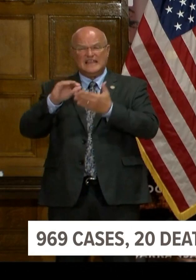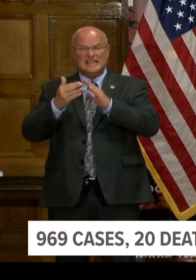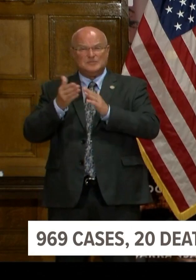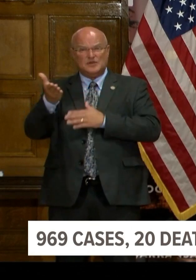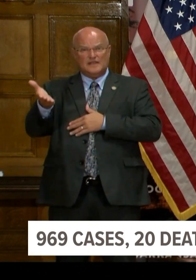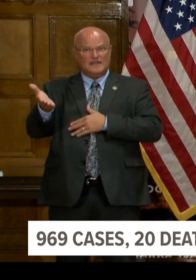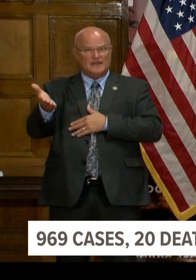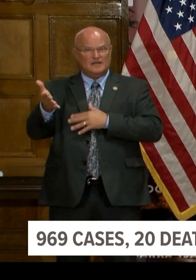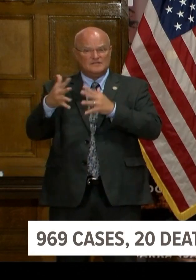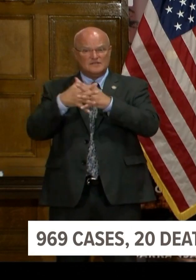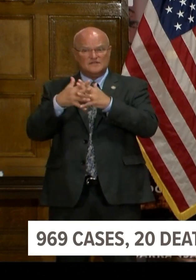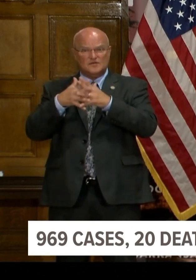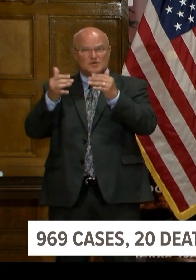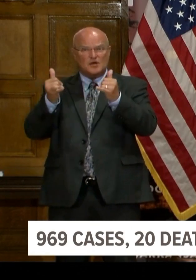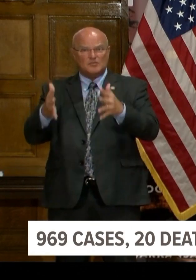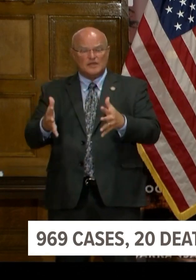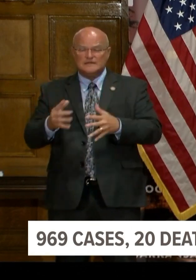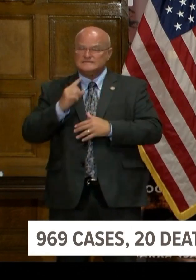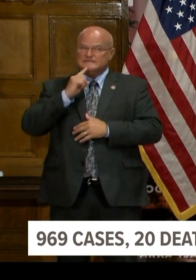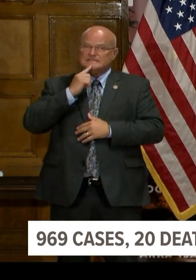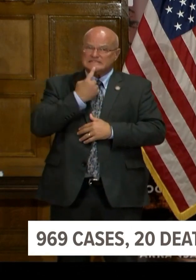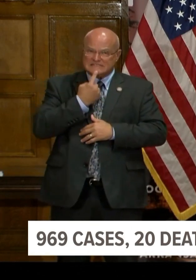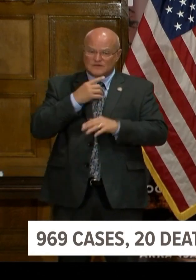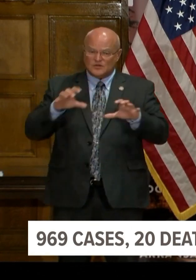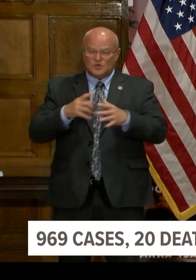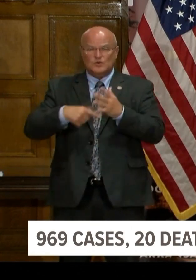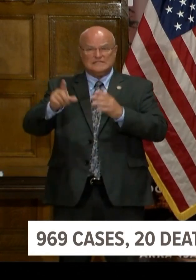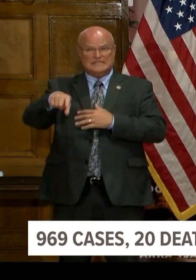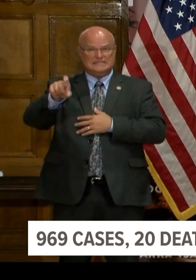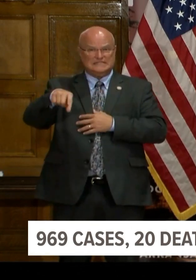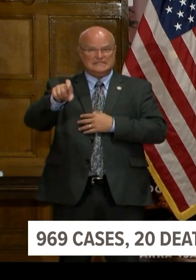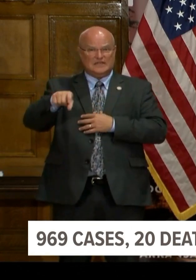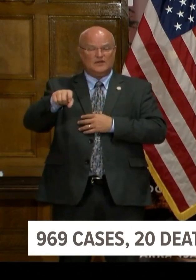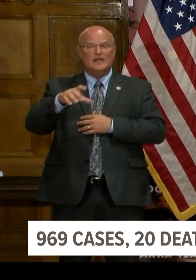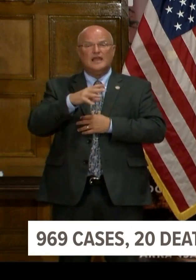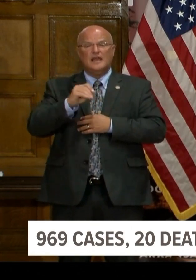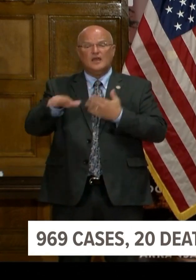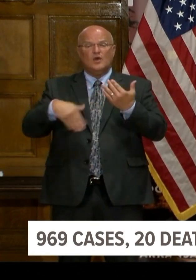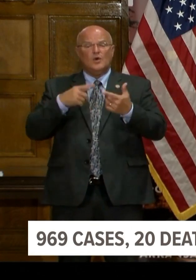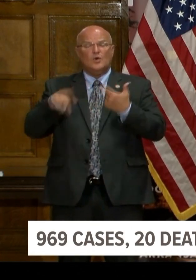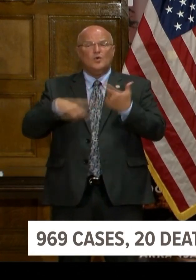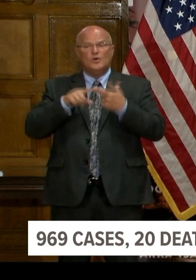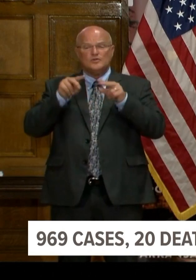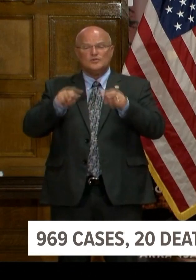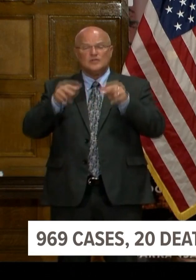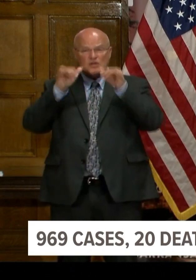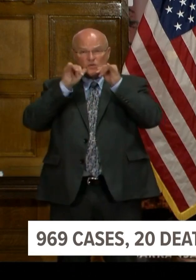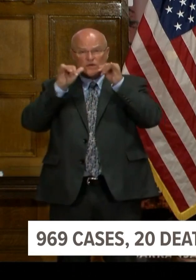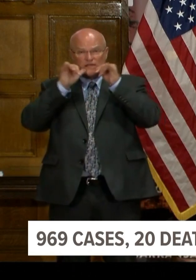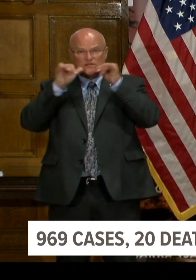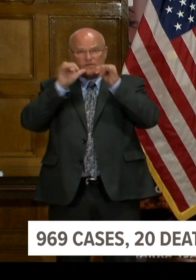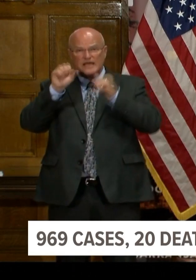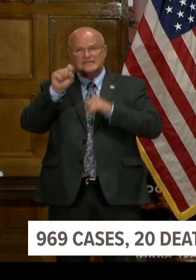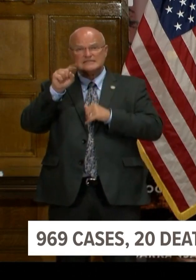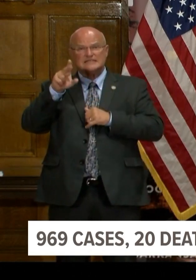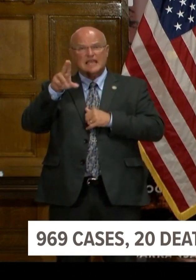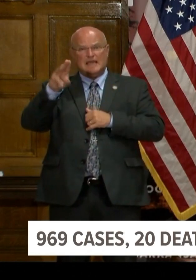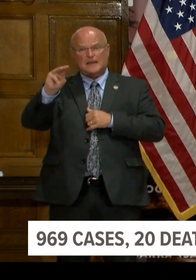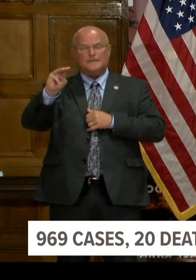They're really taking this seriously and doing what's necessary. And whenever you're looking at Razorback Stadium,